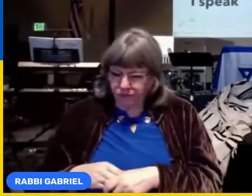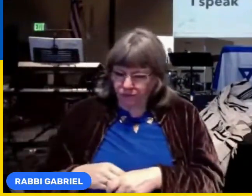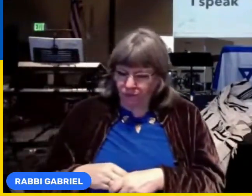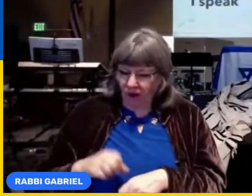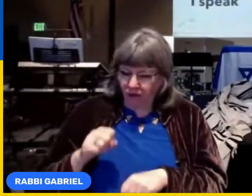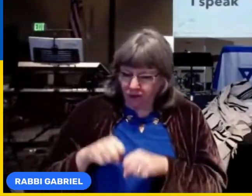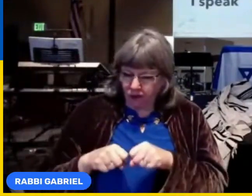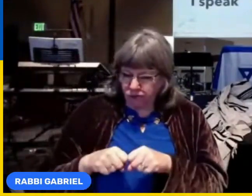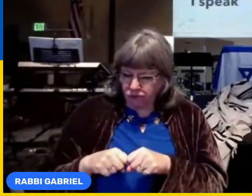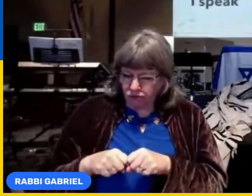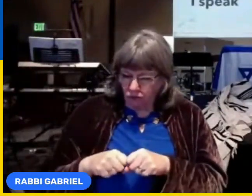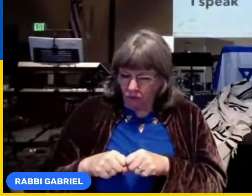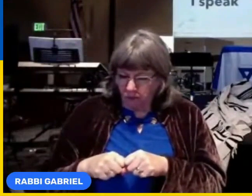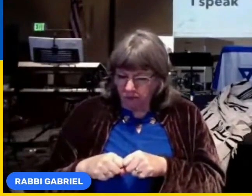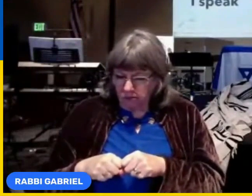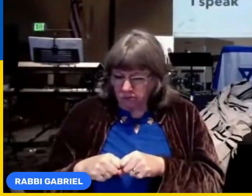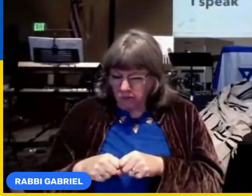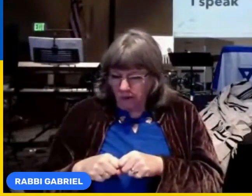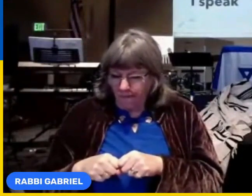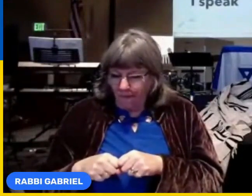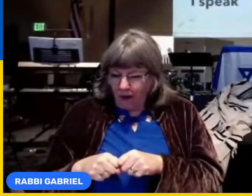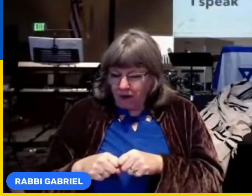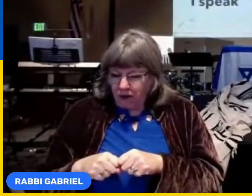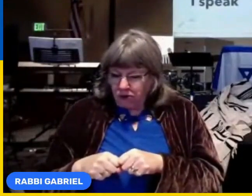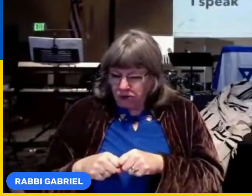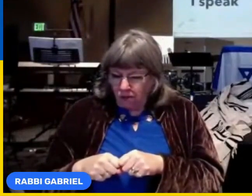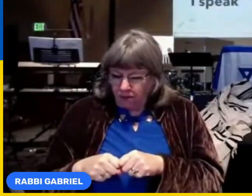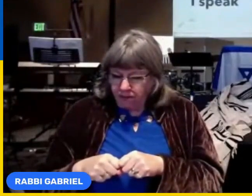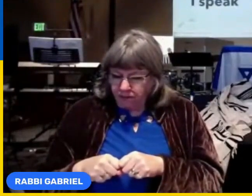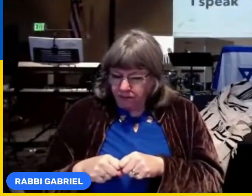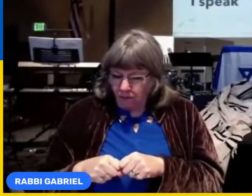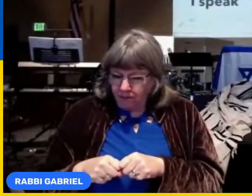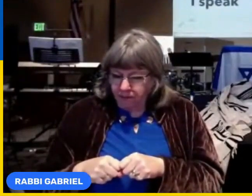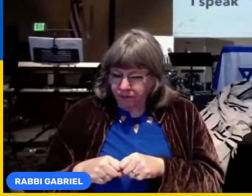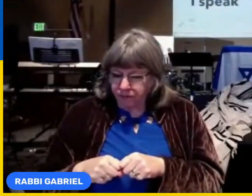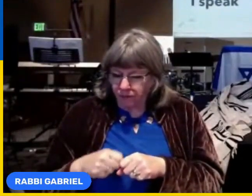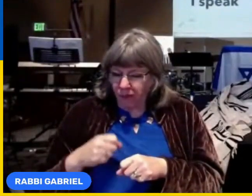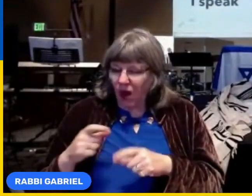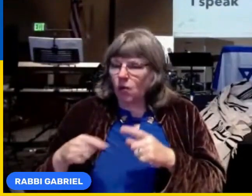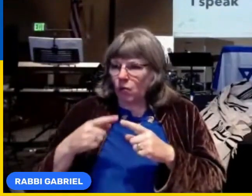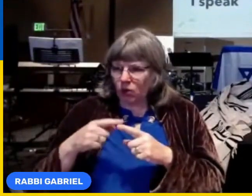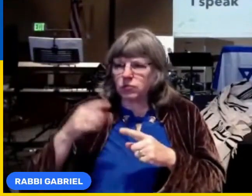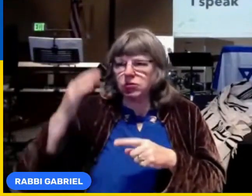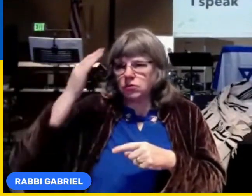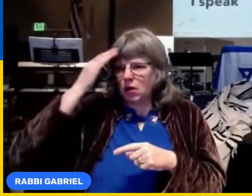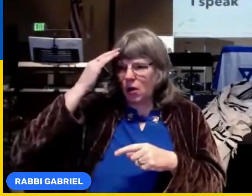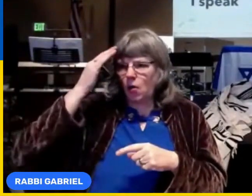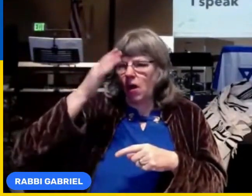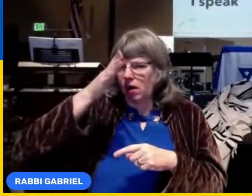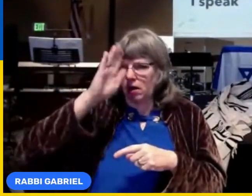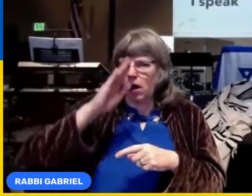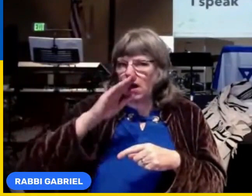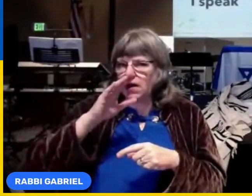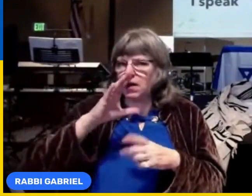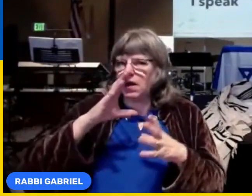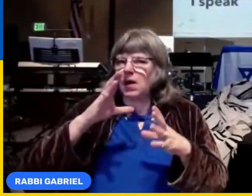here. But actually, no. When we know his plan, we got to continue listening to his.